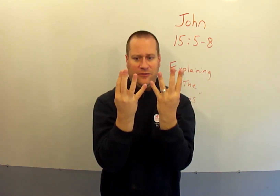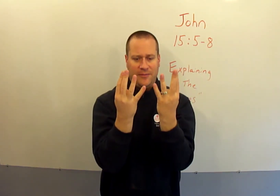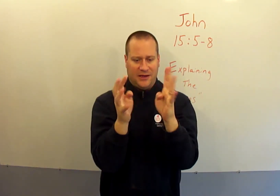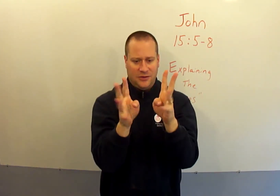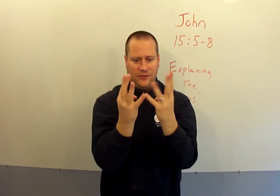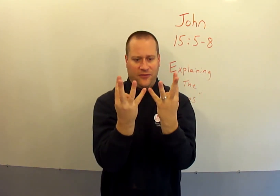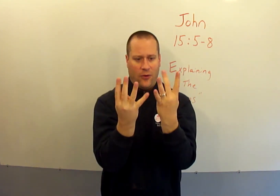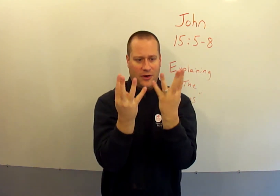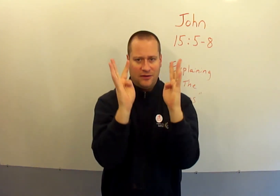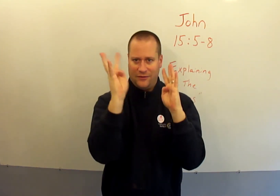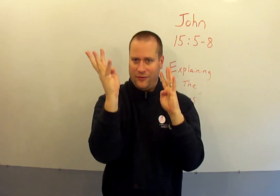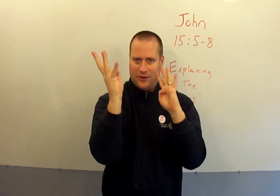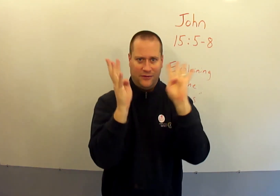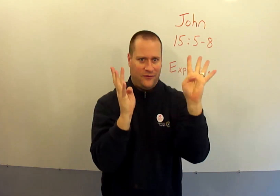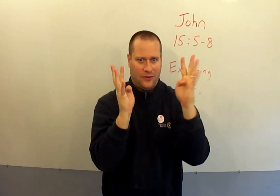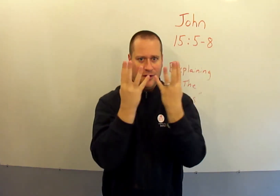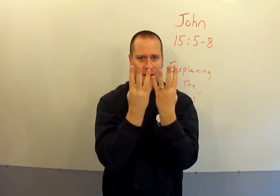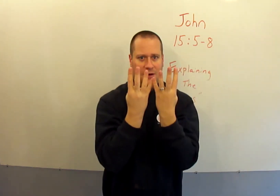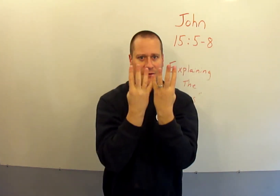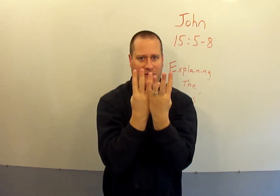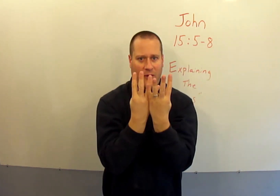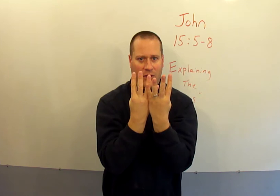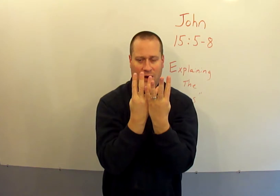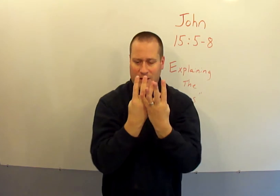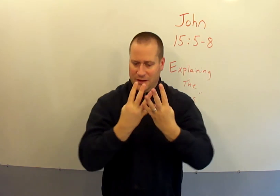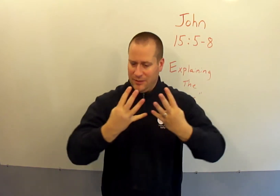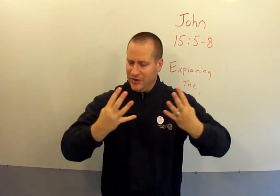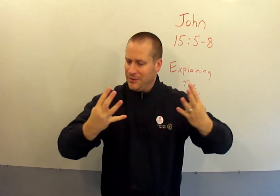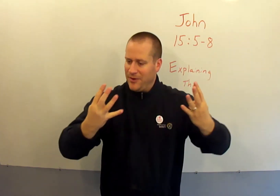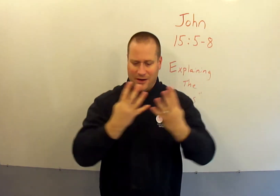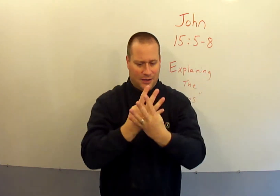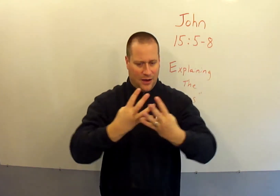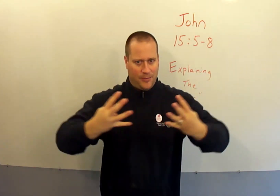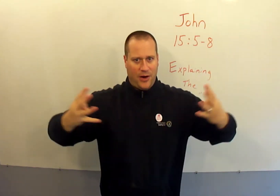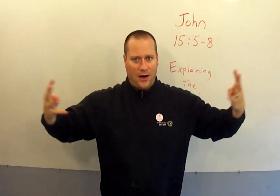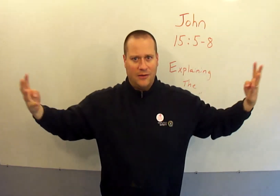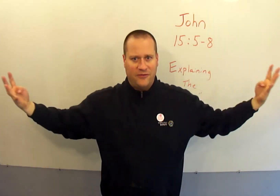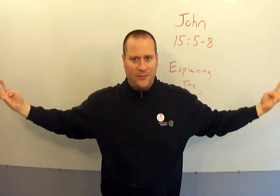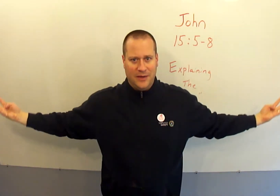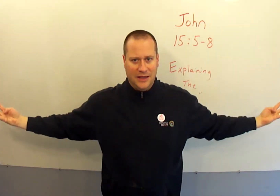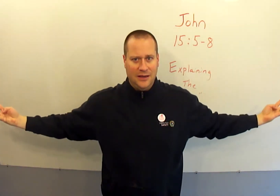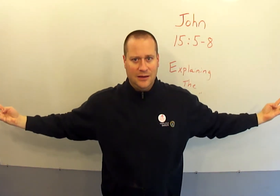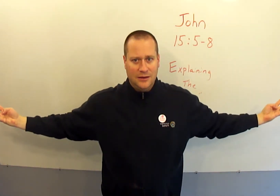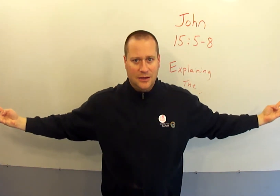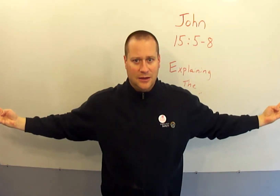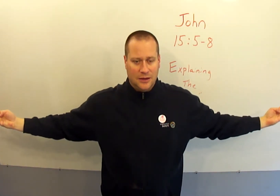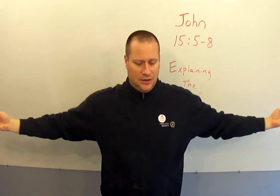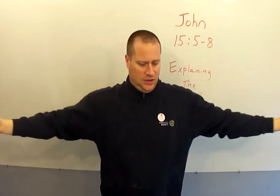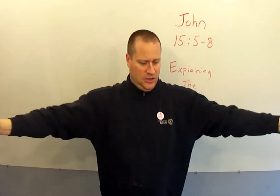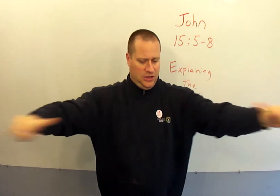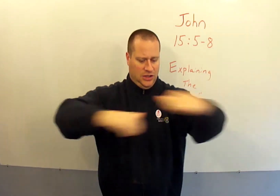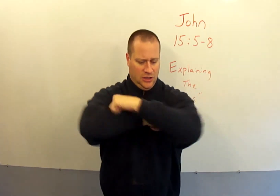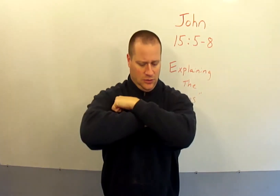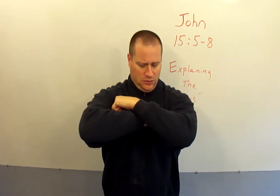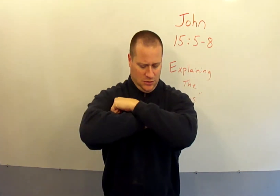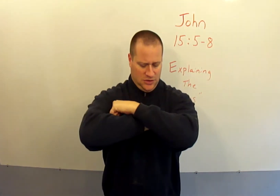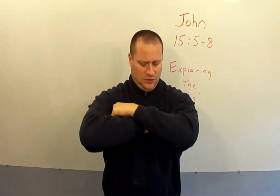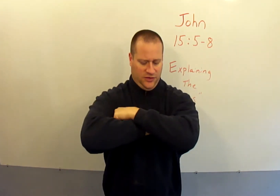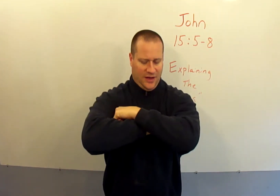make two fours, four, and then bring them apart. Apart from me, you, two thumbs